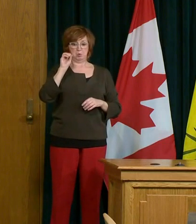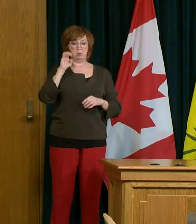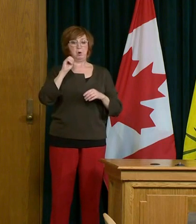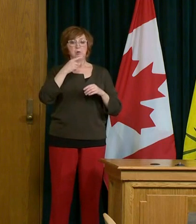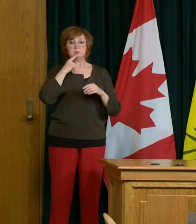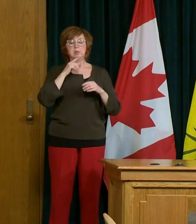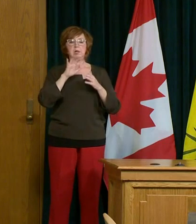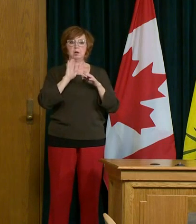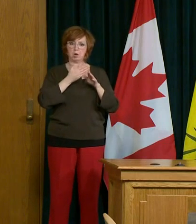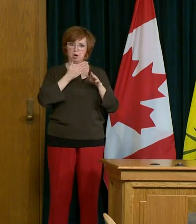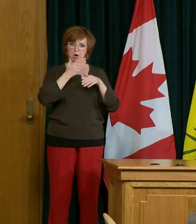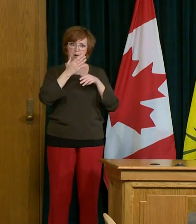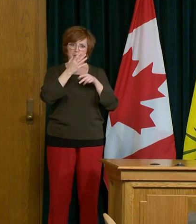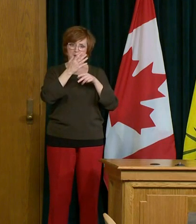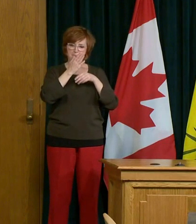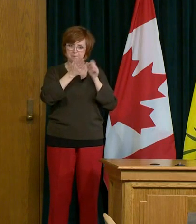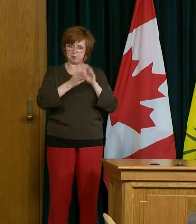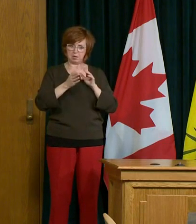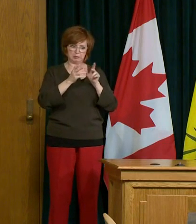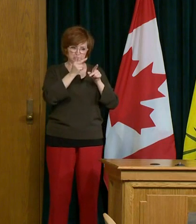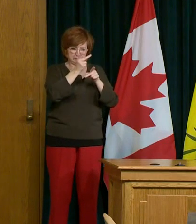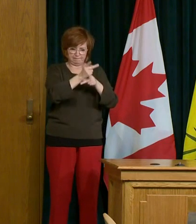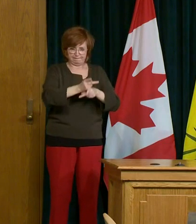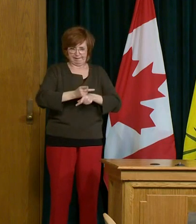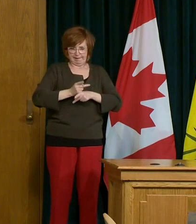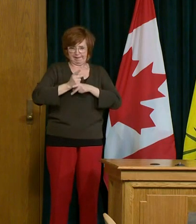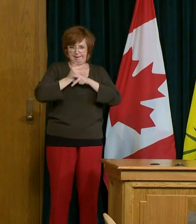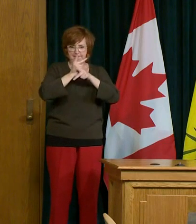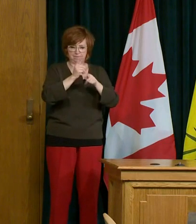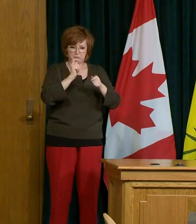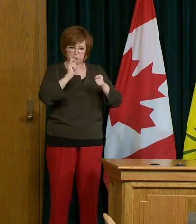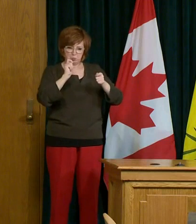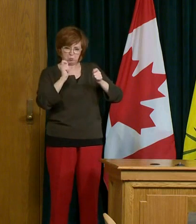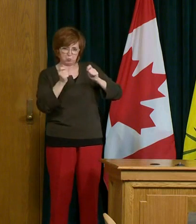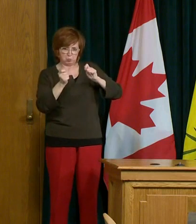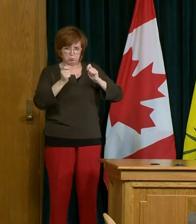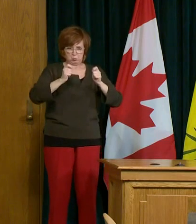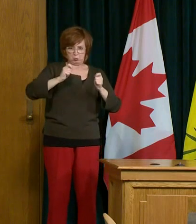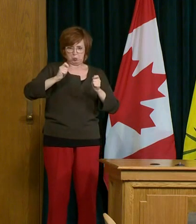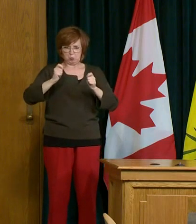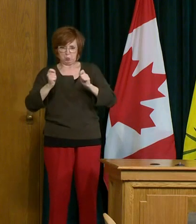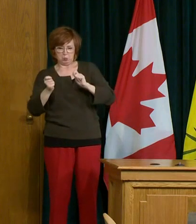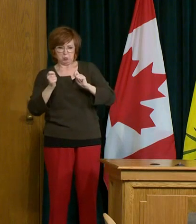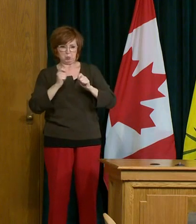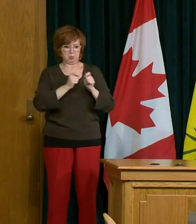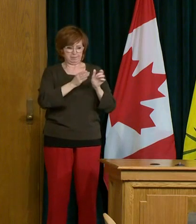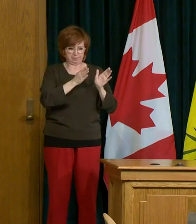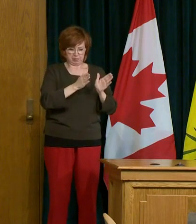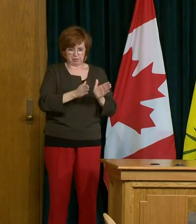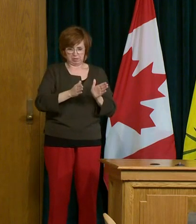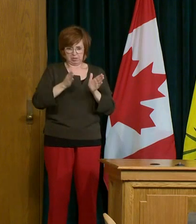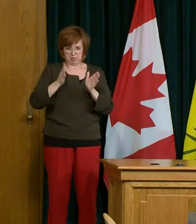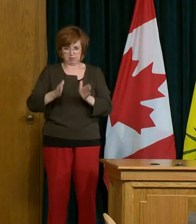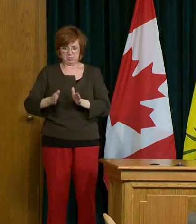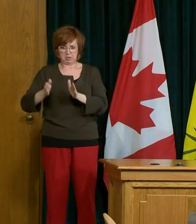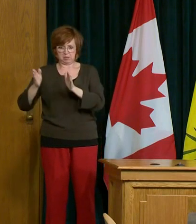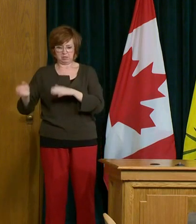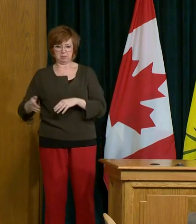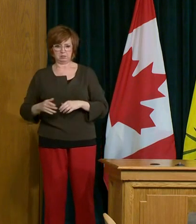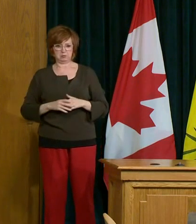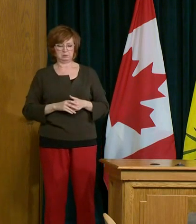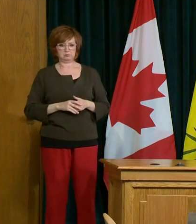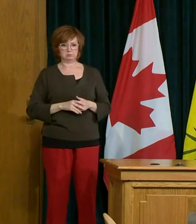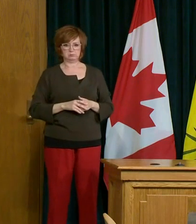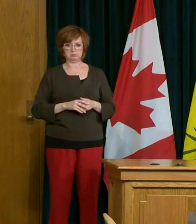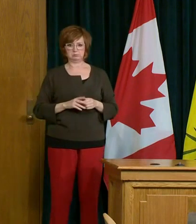have been made to the reopen plan are for things that haven't even really started yet, like less time between tea times for golfing, changes to